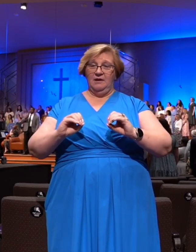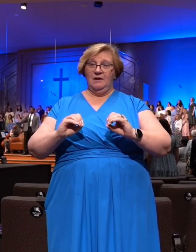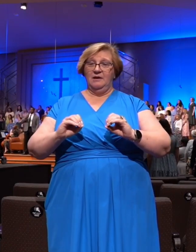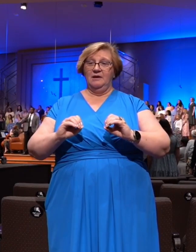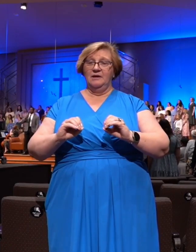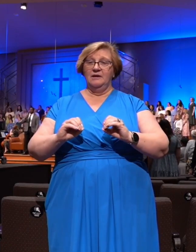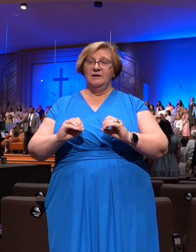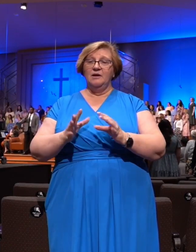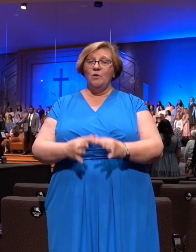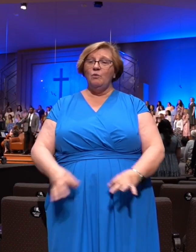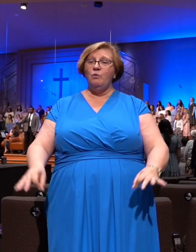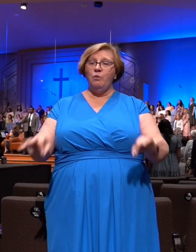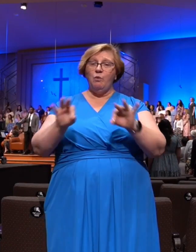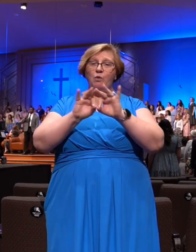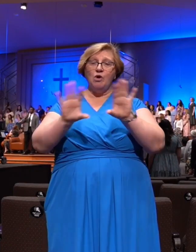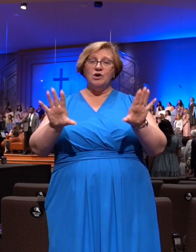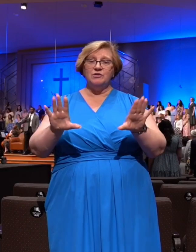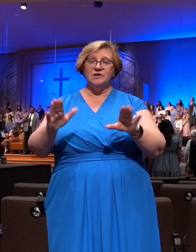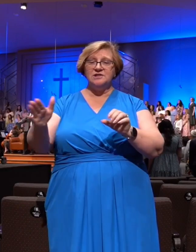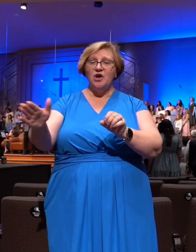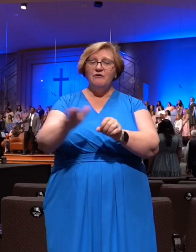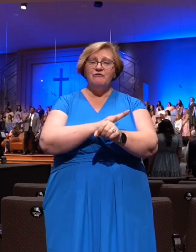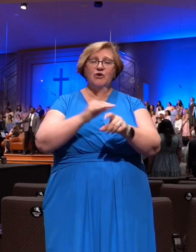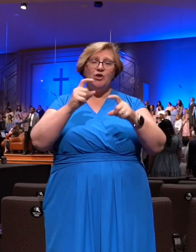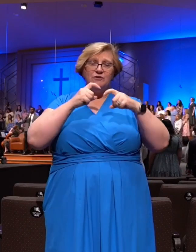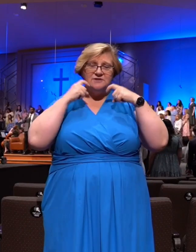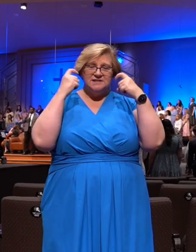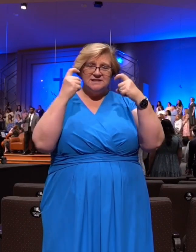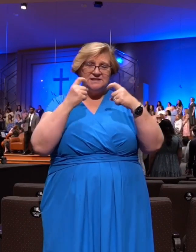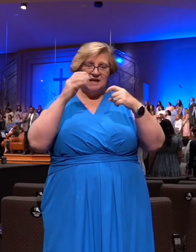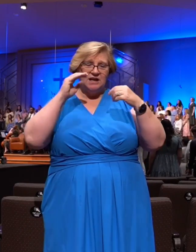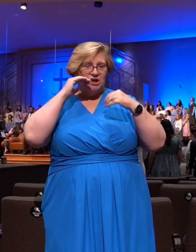I was covered in sin